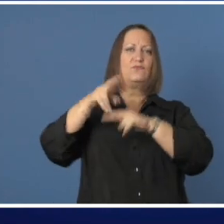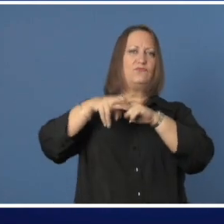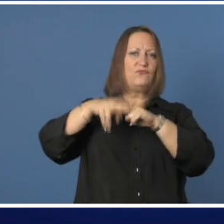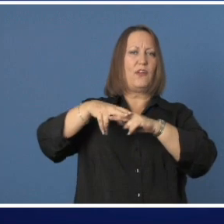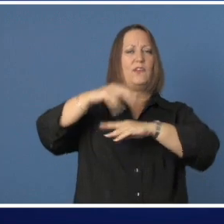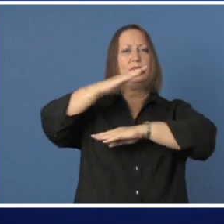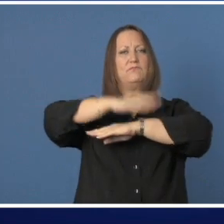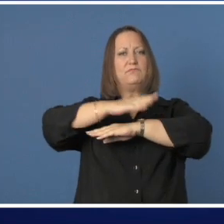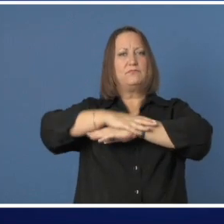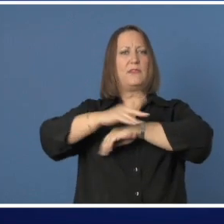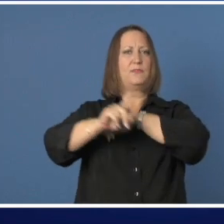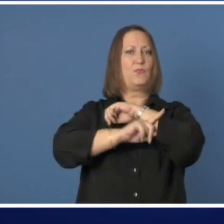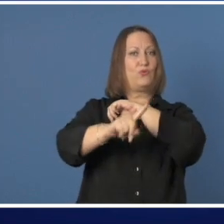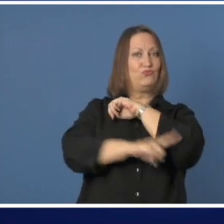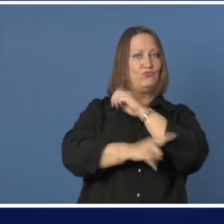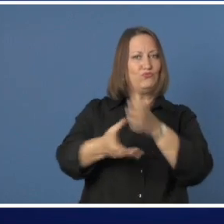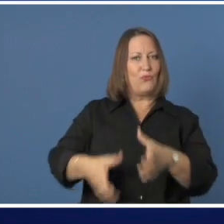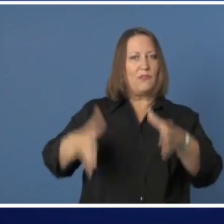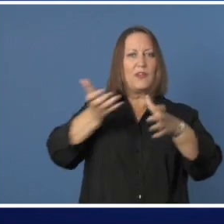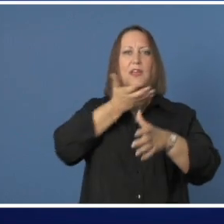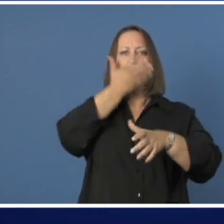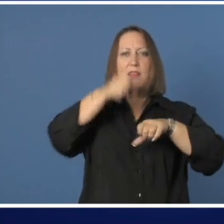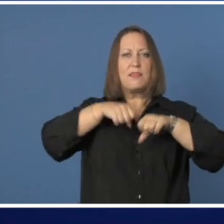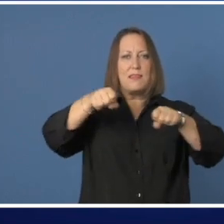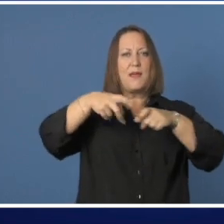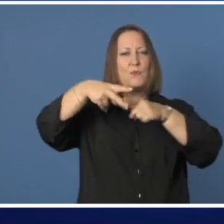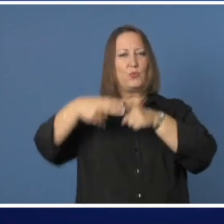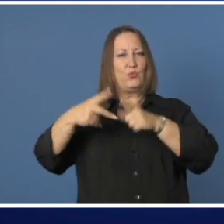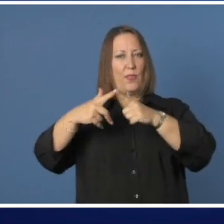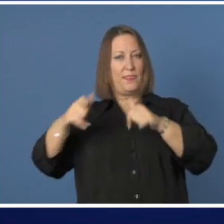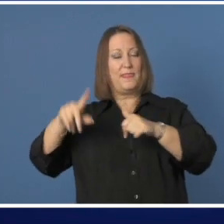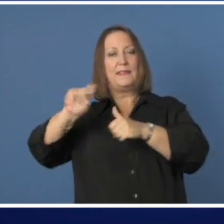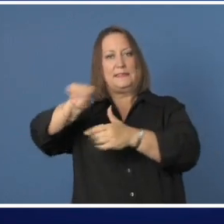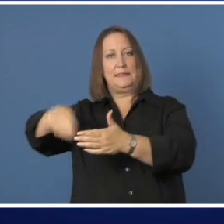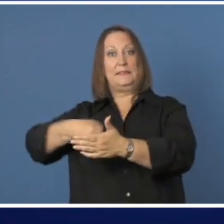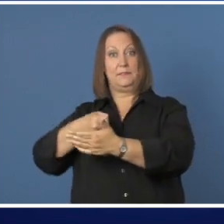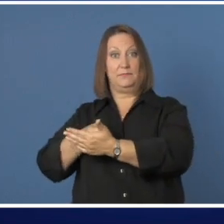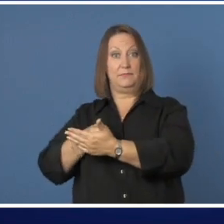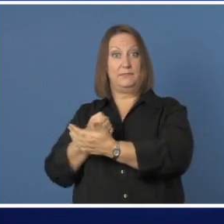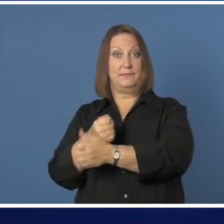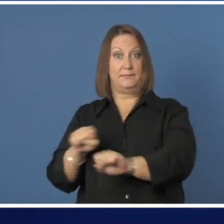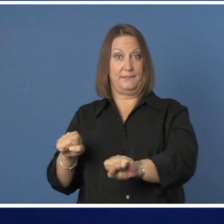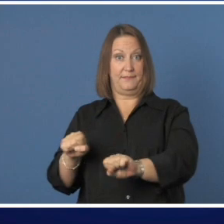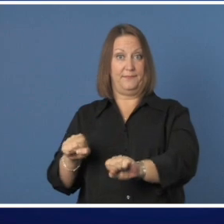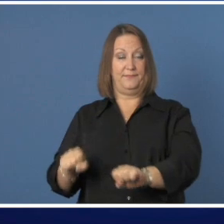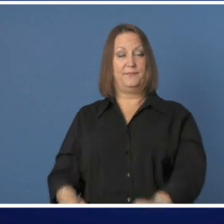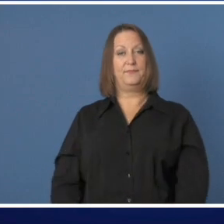Secure outdoor furniture, trash cans, tools, etc.